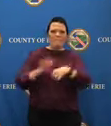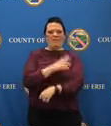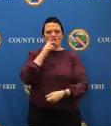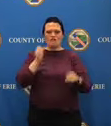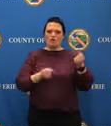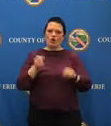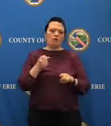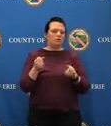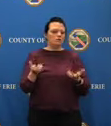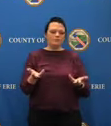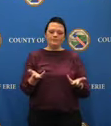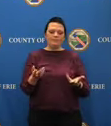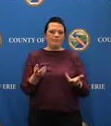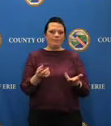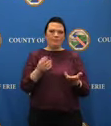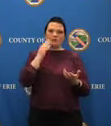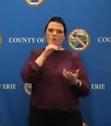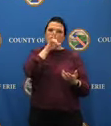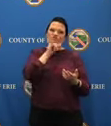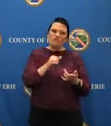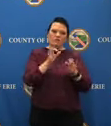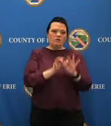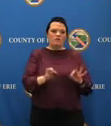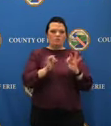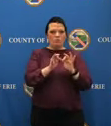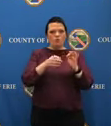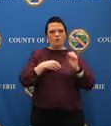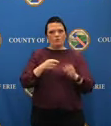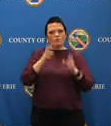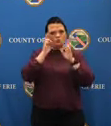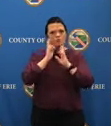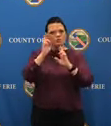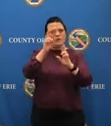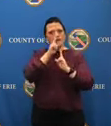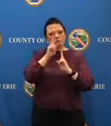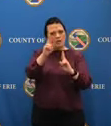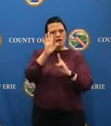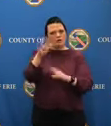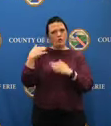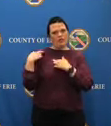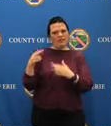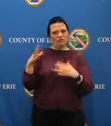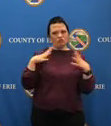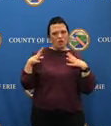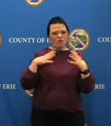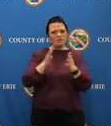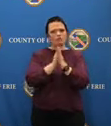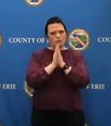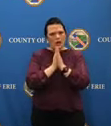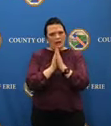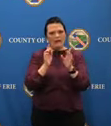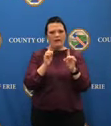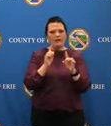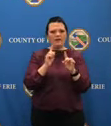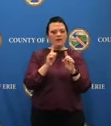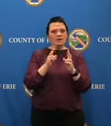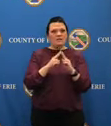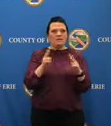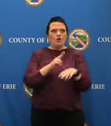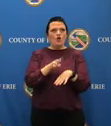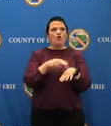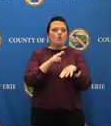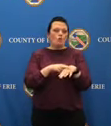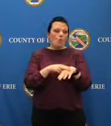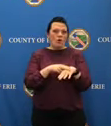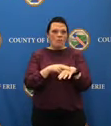know it's really important for us to observe our religious holidays and pray, and it's very normalizing for